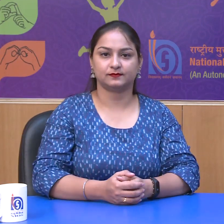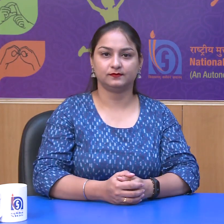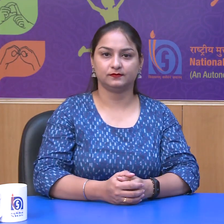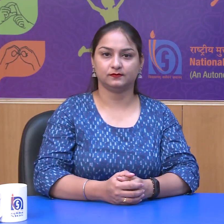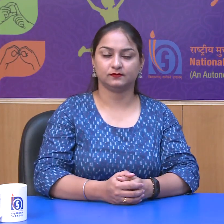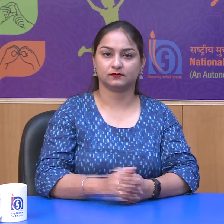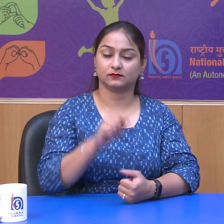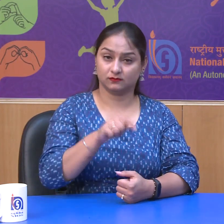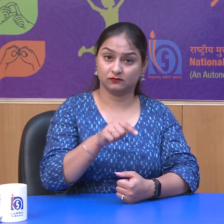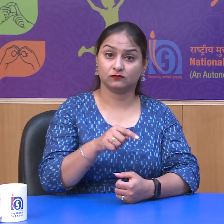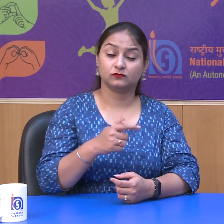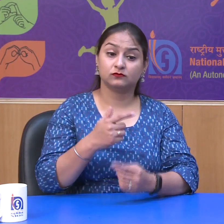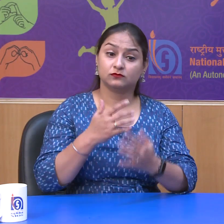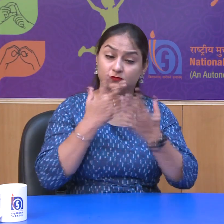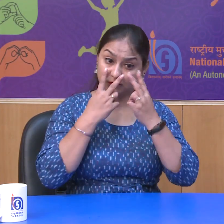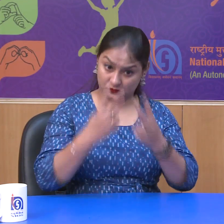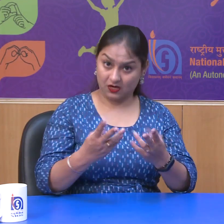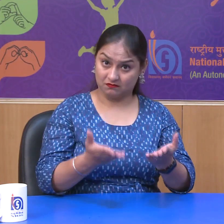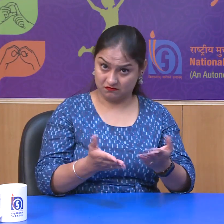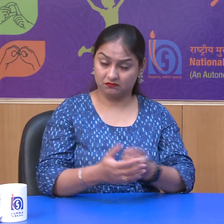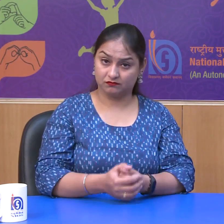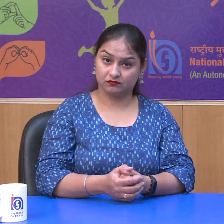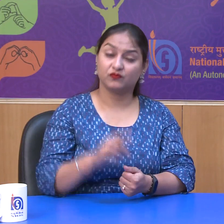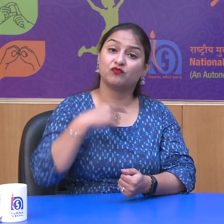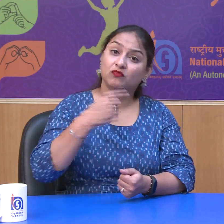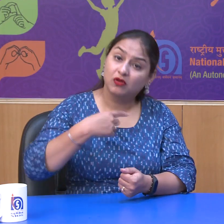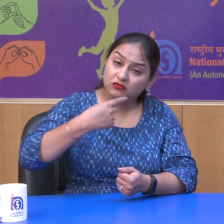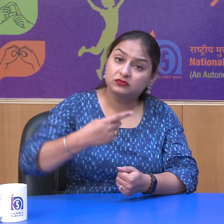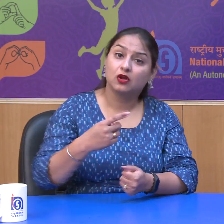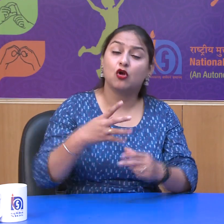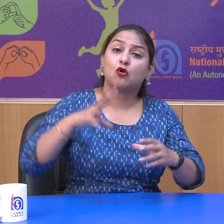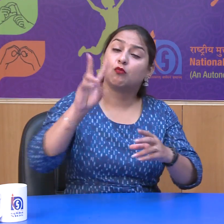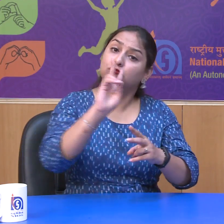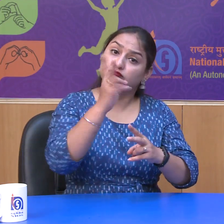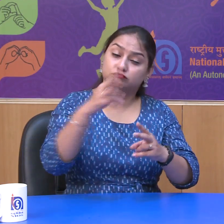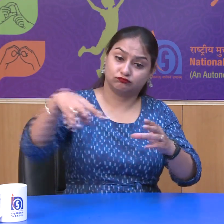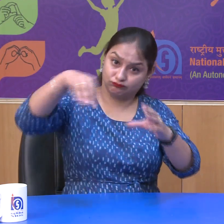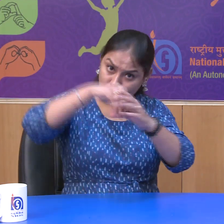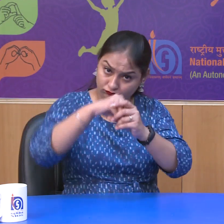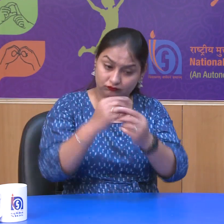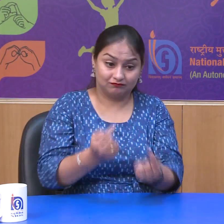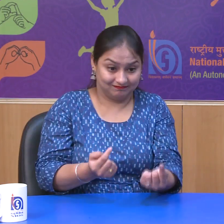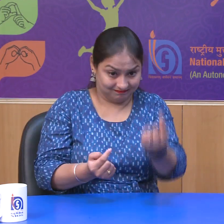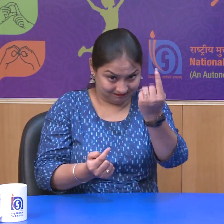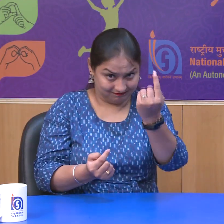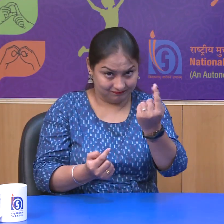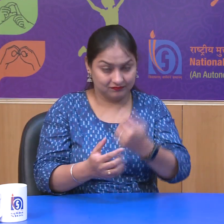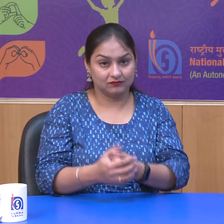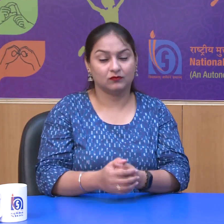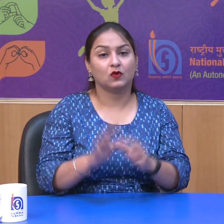It is a situation in which both raising crops and rearing